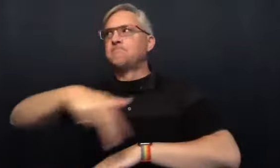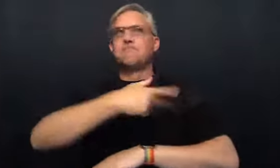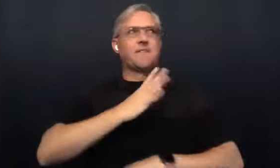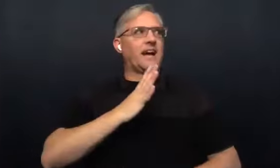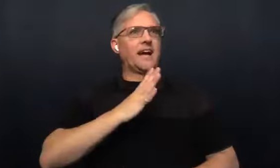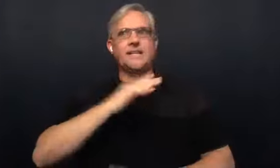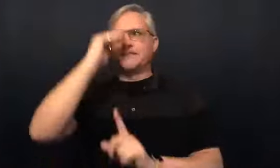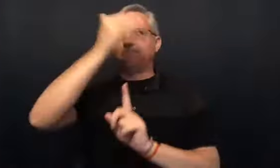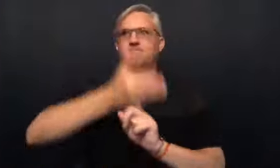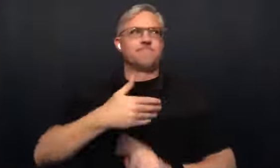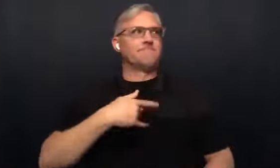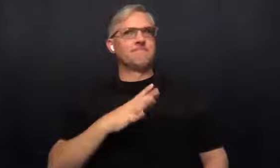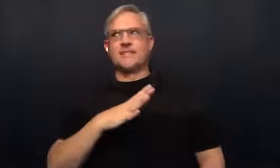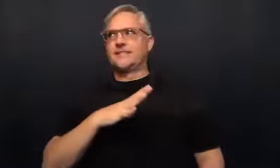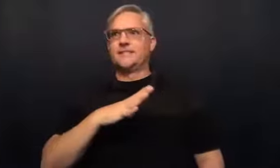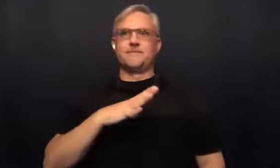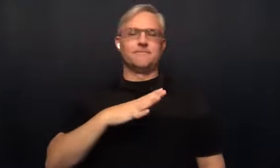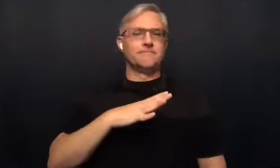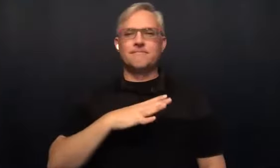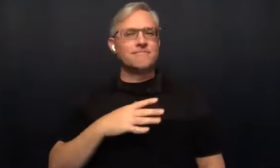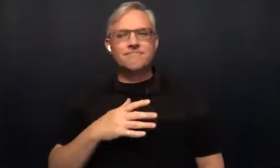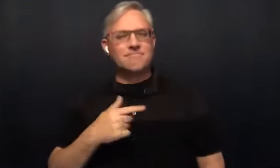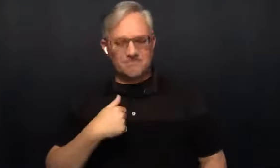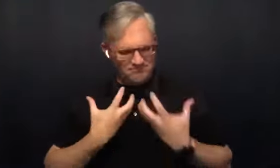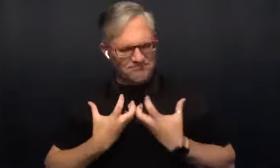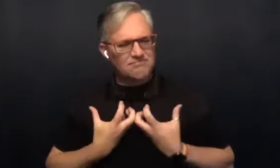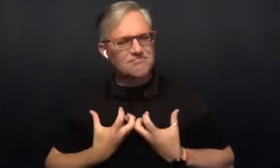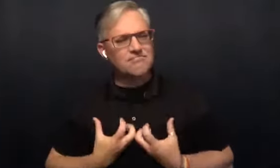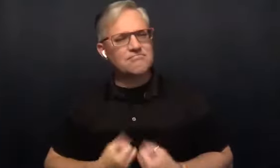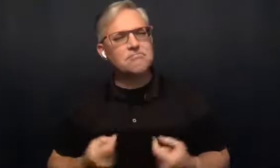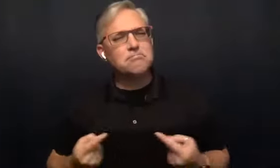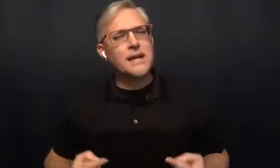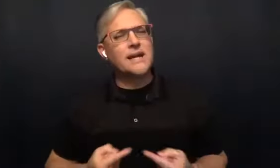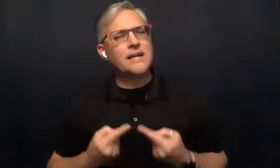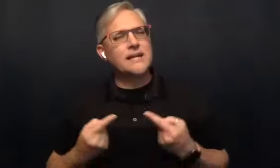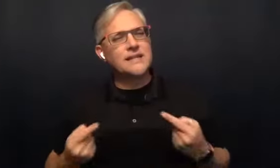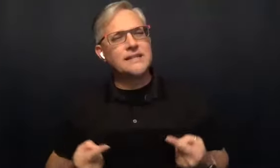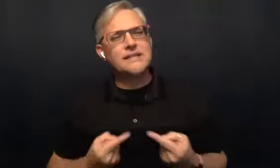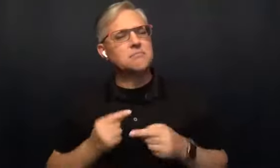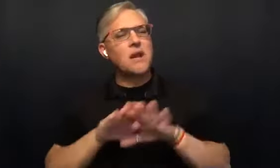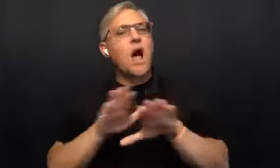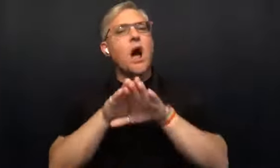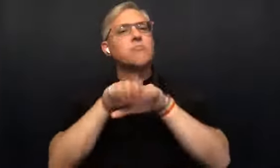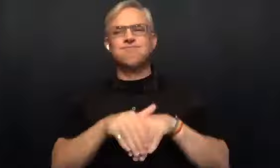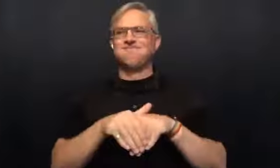a person who hid tremendous pain behind a mask that they wore. And there's a word for that. It's called